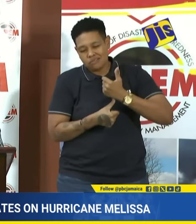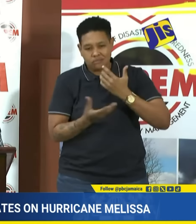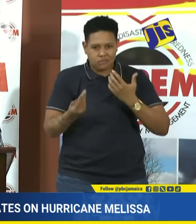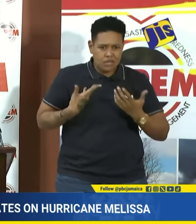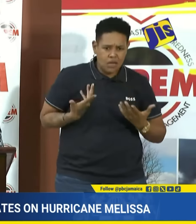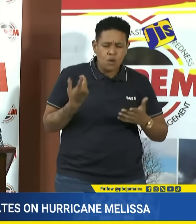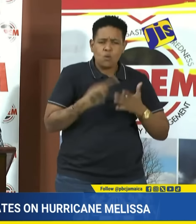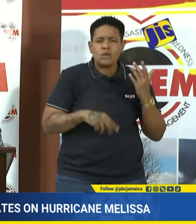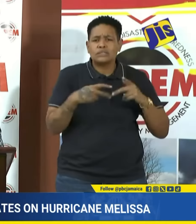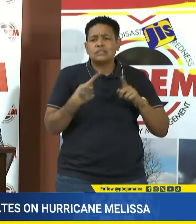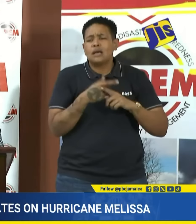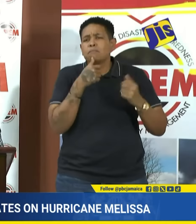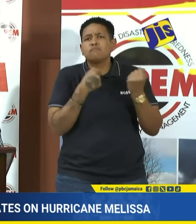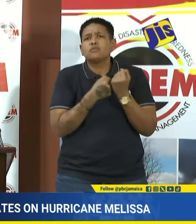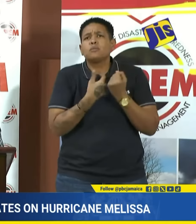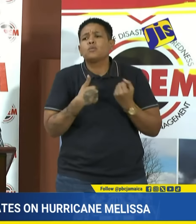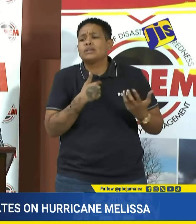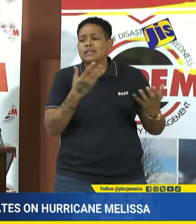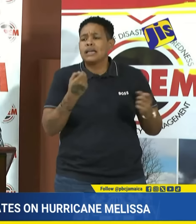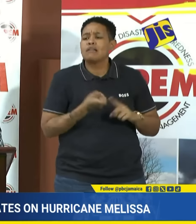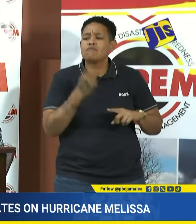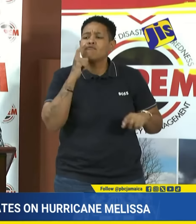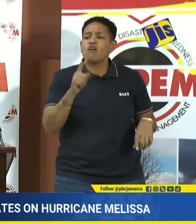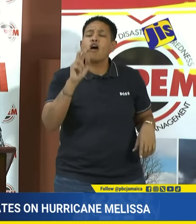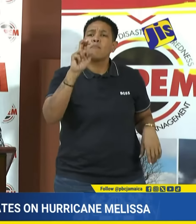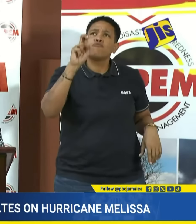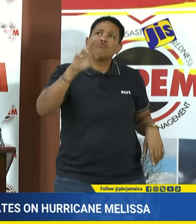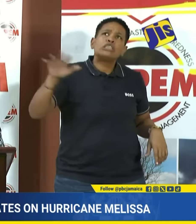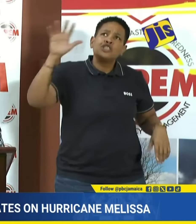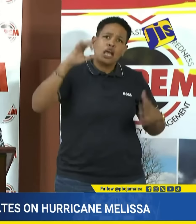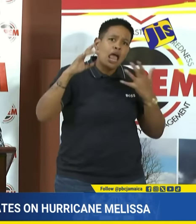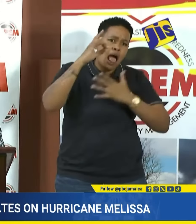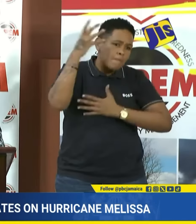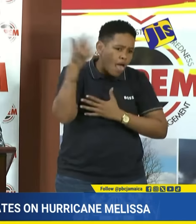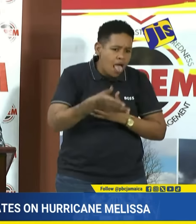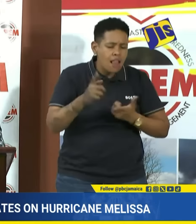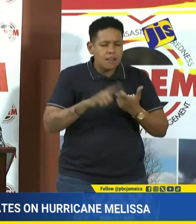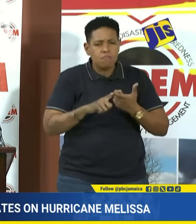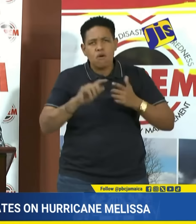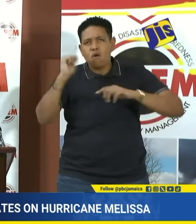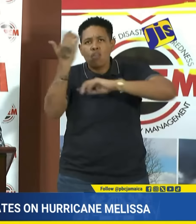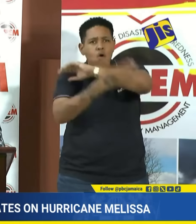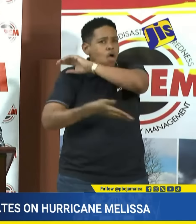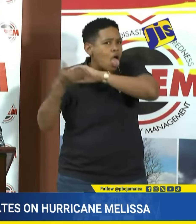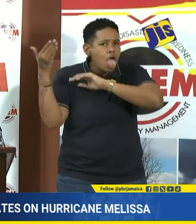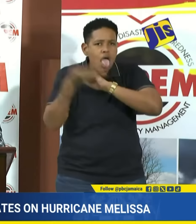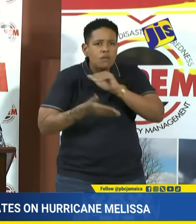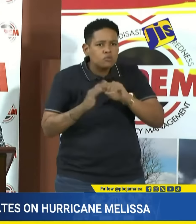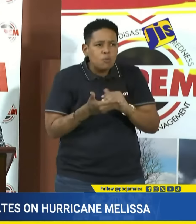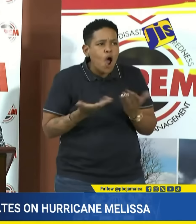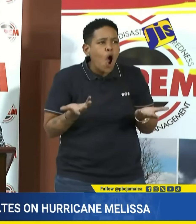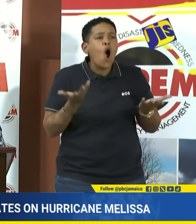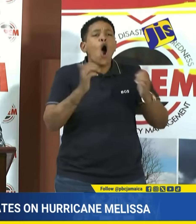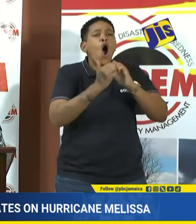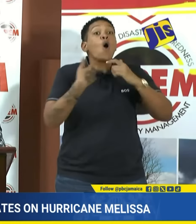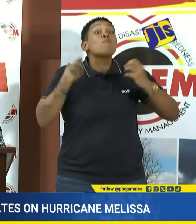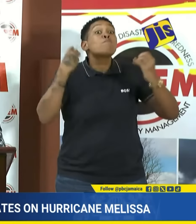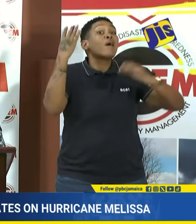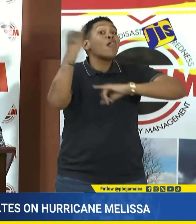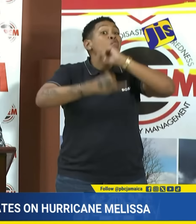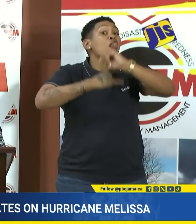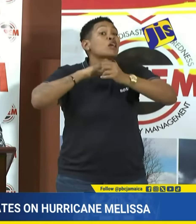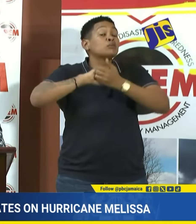what kind of assistance we're getting from the region and elsewhere. We've already gotten many of our